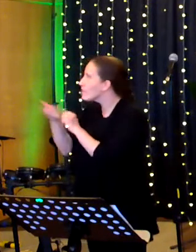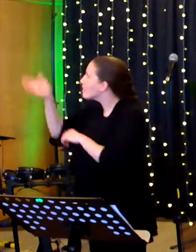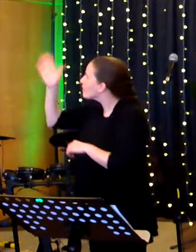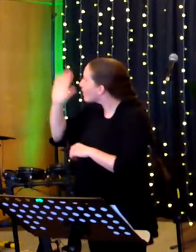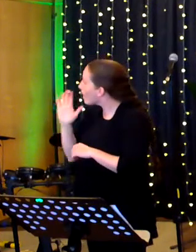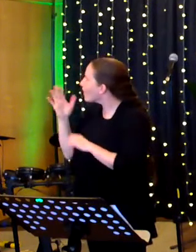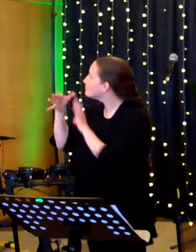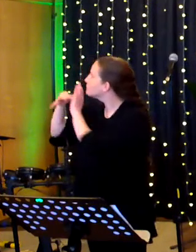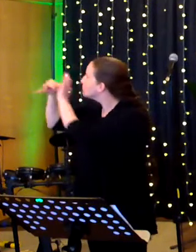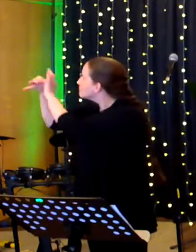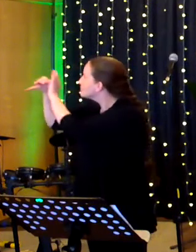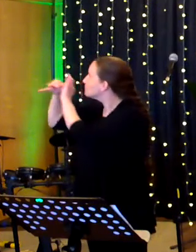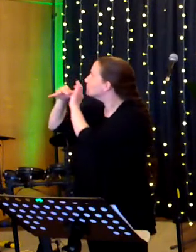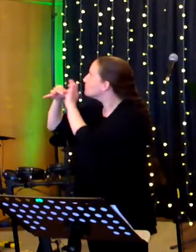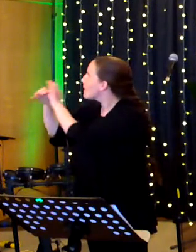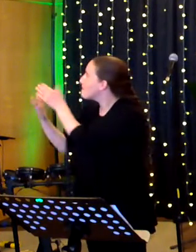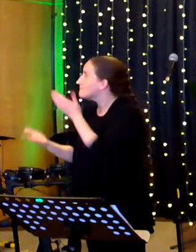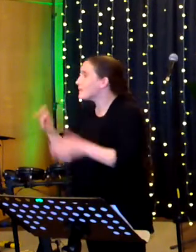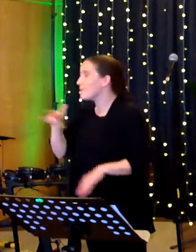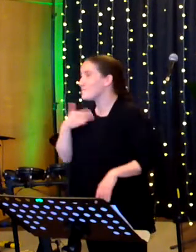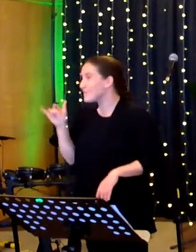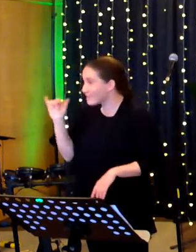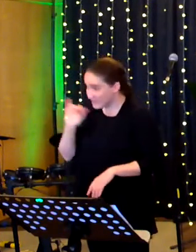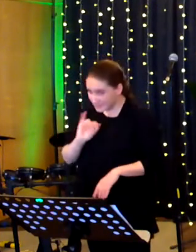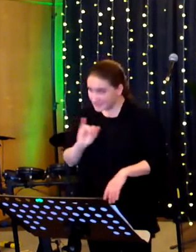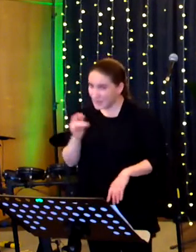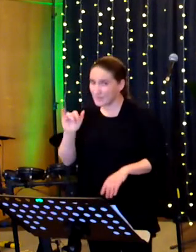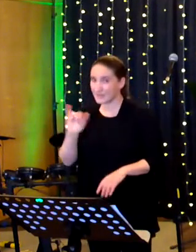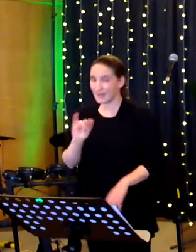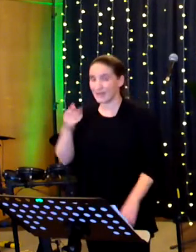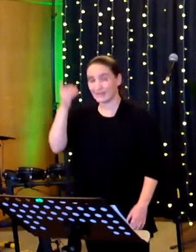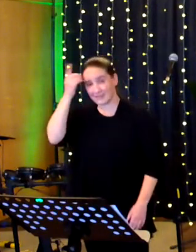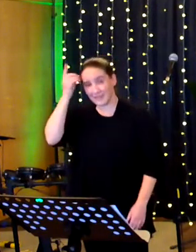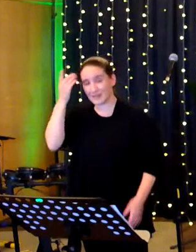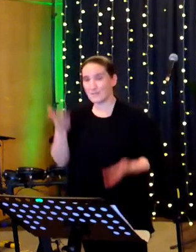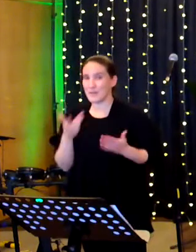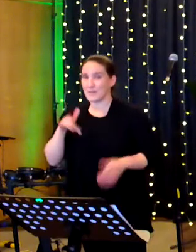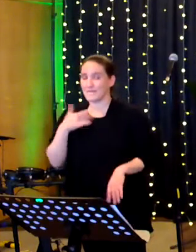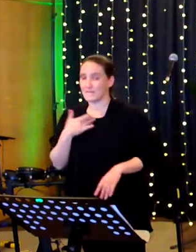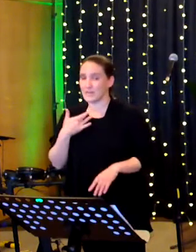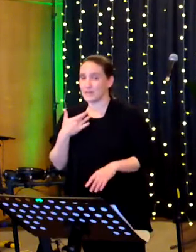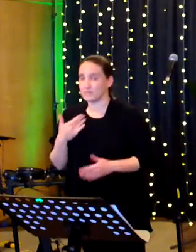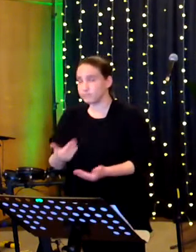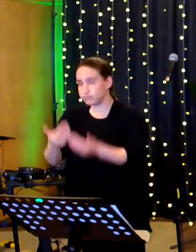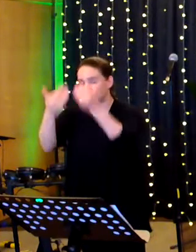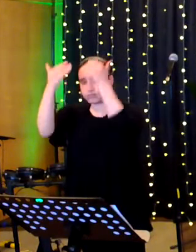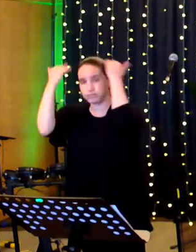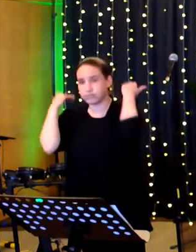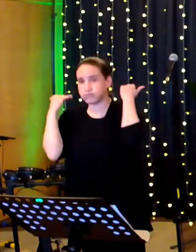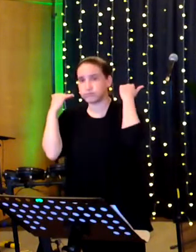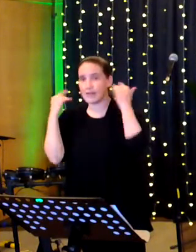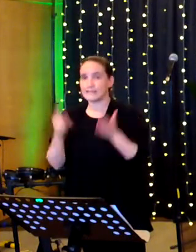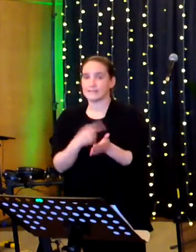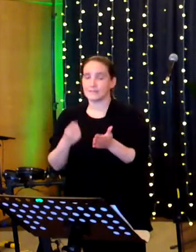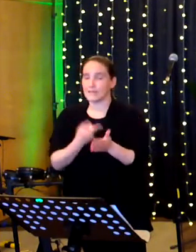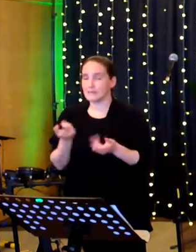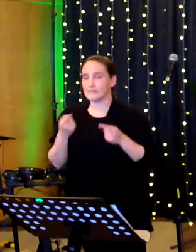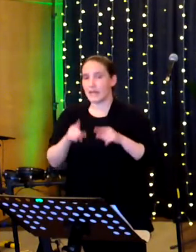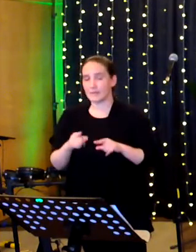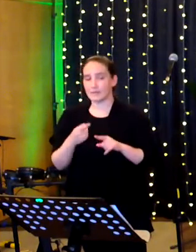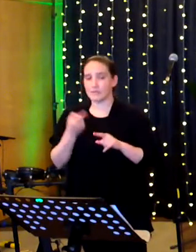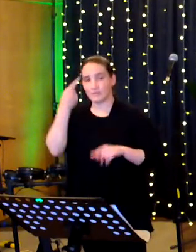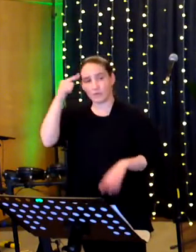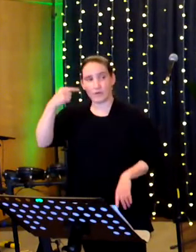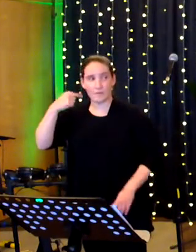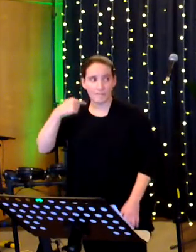just so heavy. And for me, sometimes I'll have an incredible worship experience, or I'll actually hear directly from